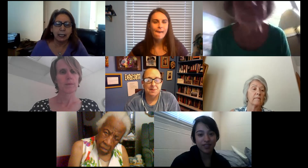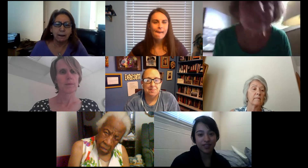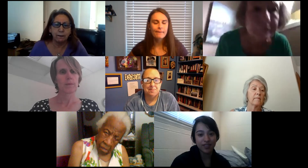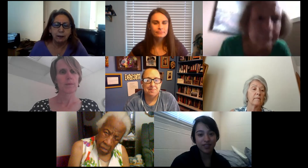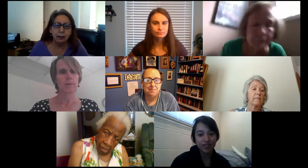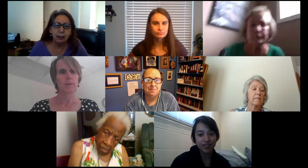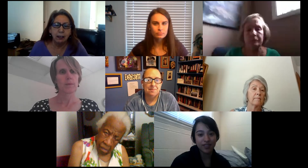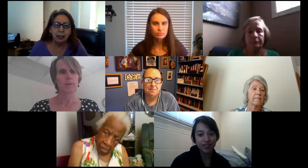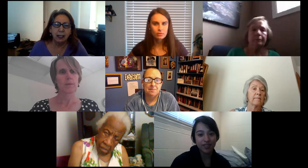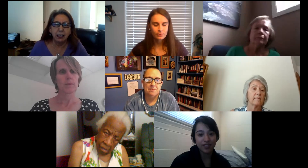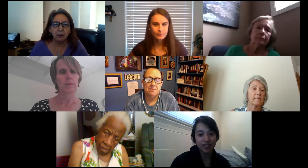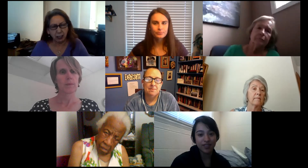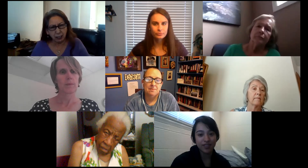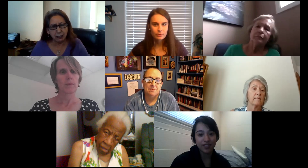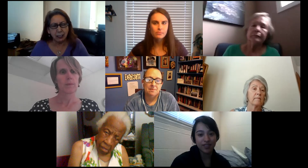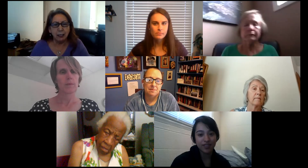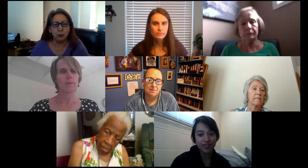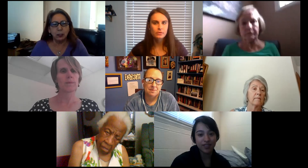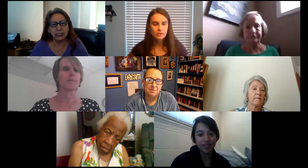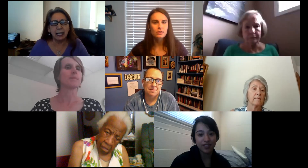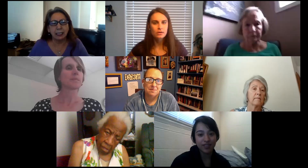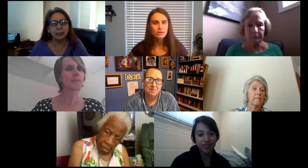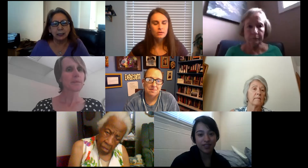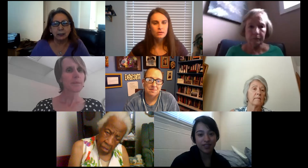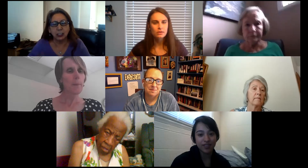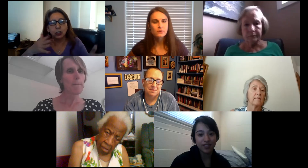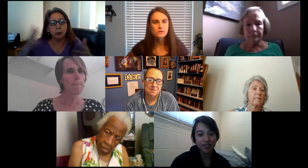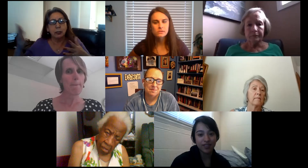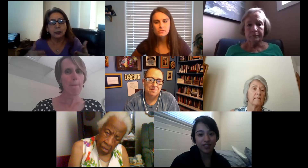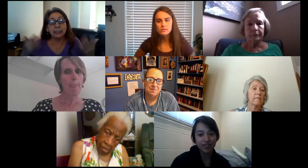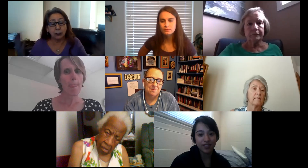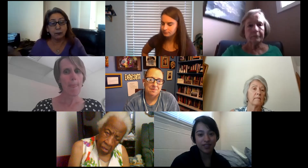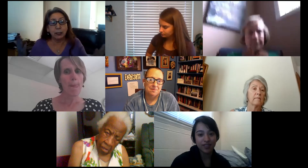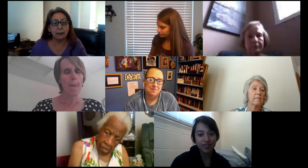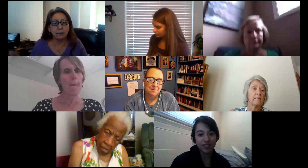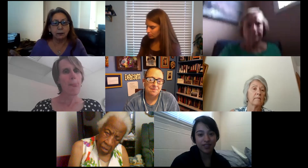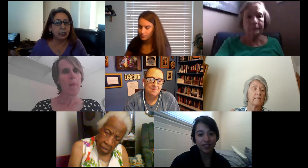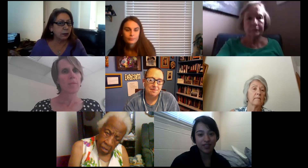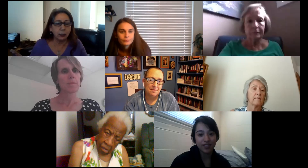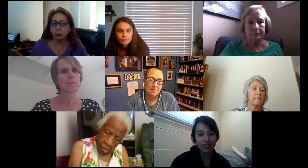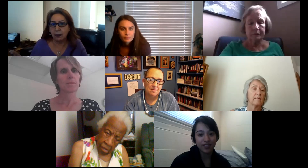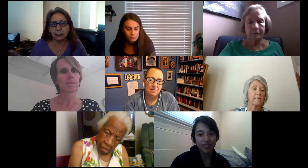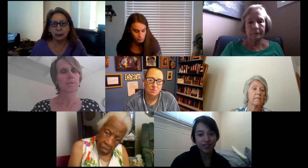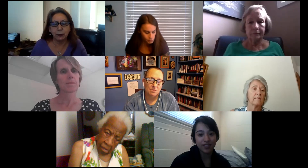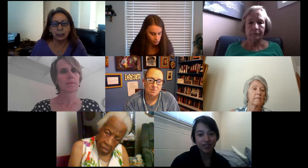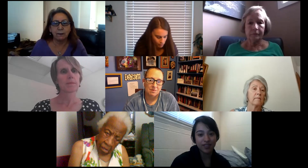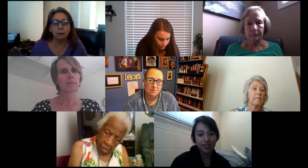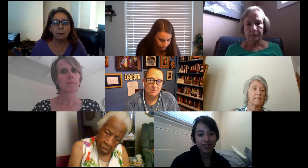Deaf. I'm like, huh? Where's that? She says, then she told me there was a Center for the Deaf. Now they don't have a Center for the Deaf in El